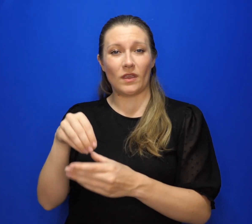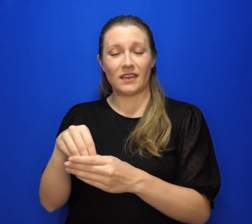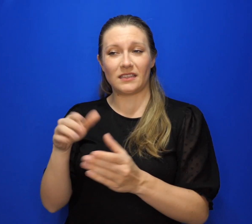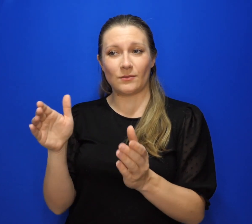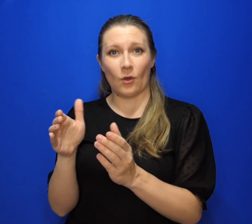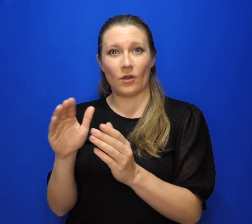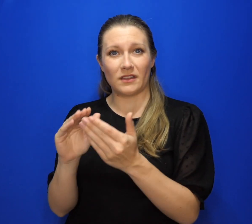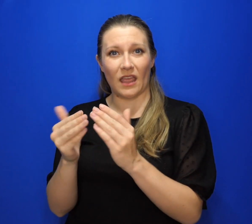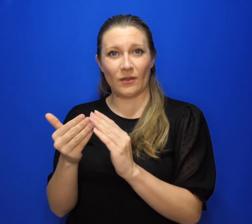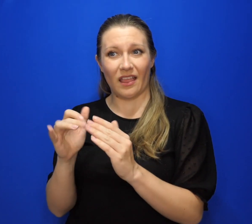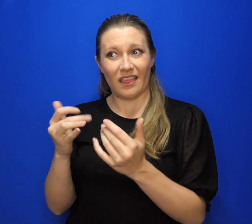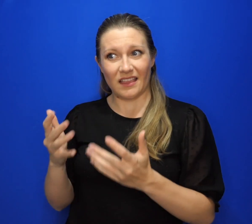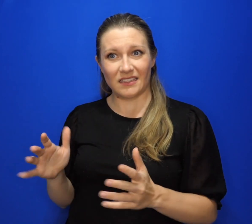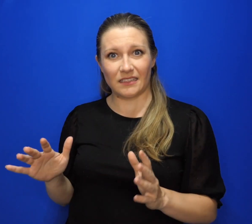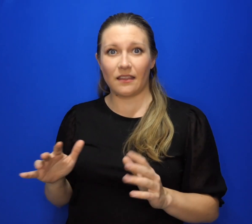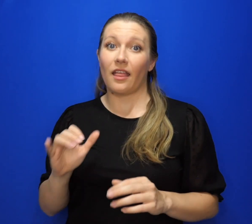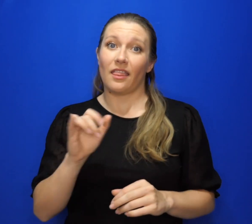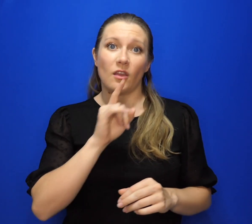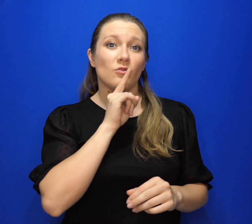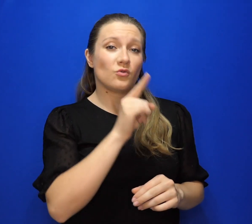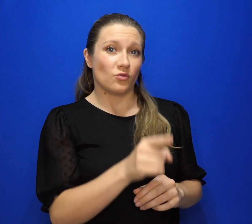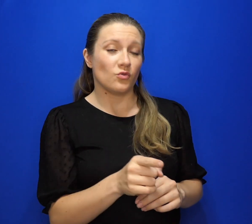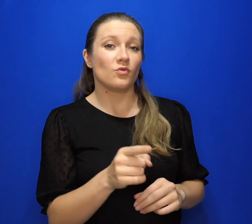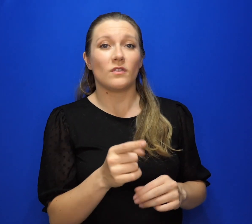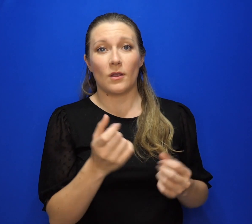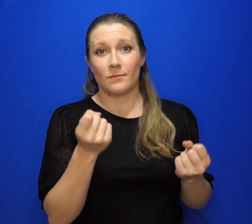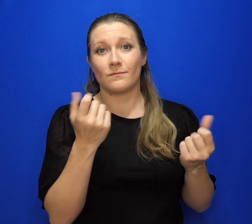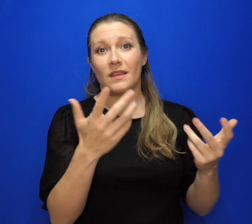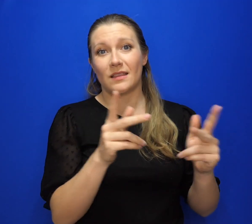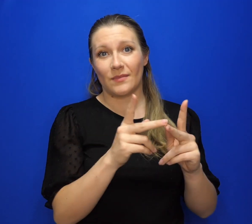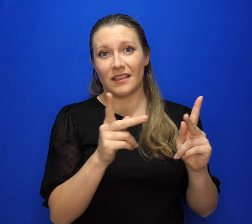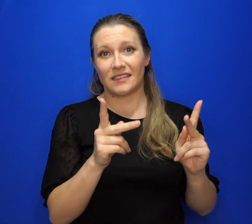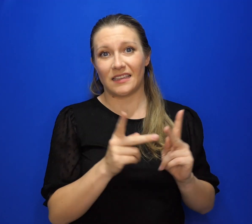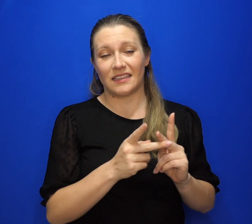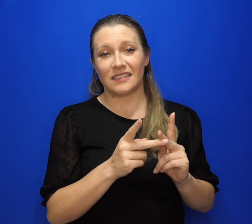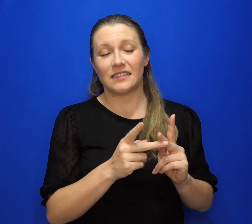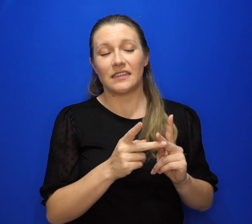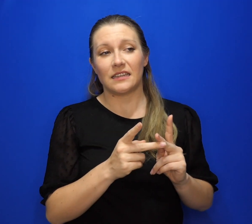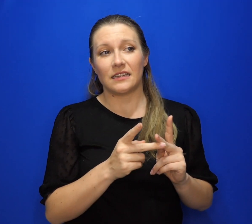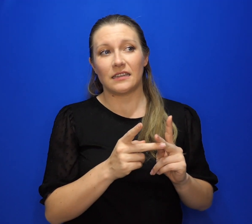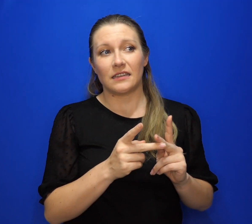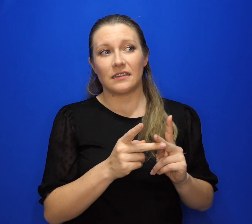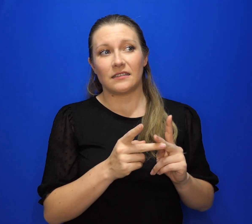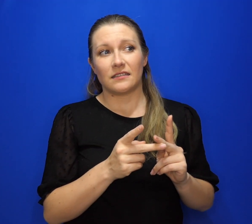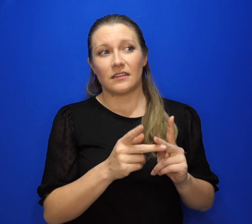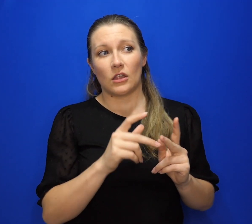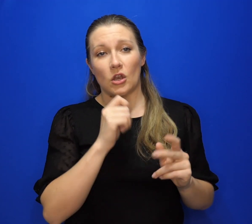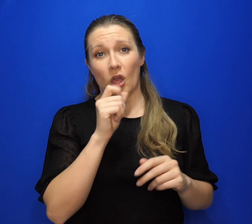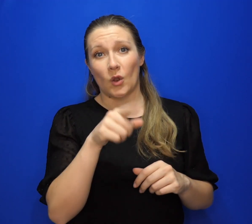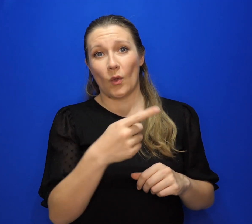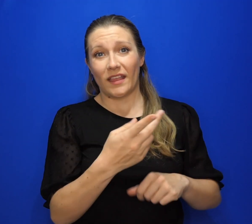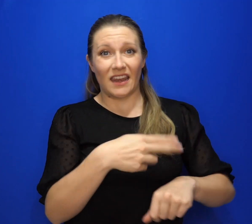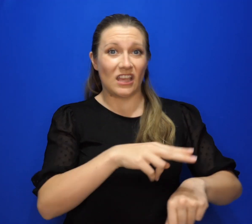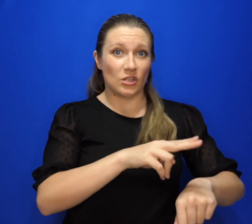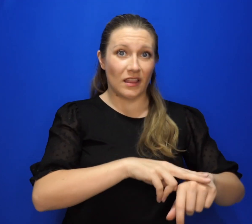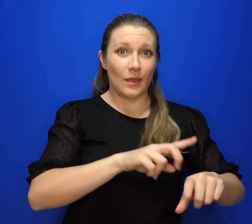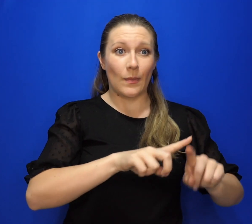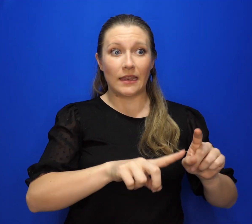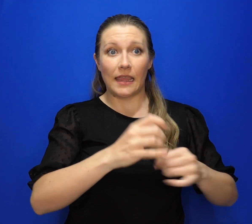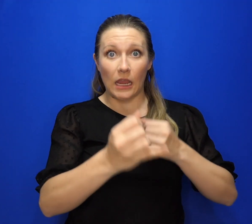know? That's true. There are many, places, and I'm only talking nationally, but I do know, internationally, it can